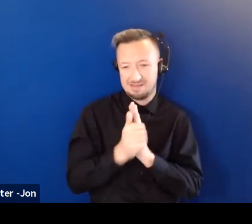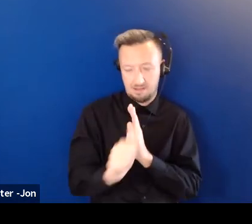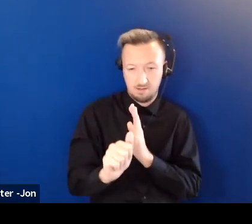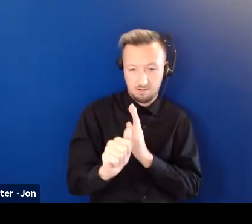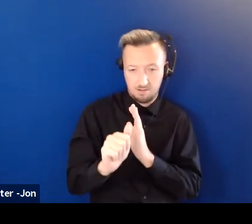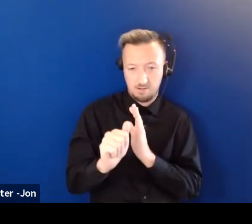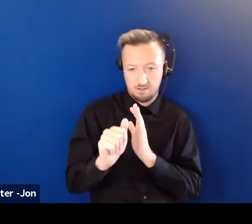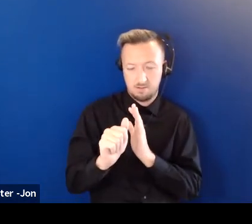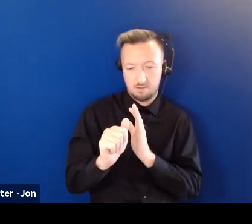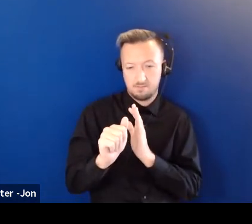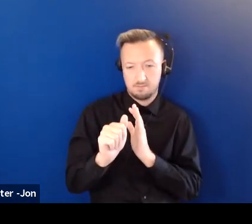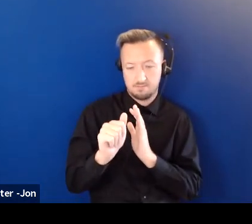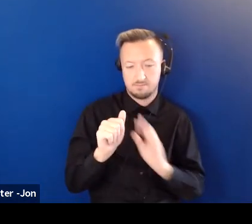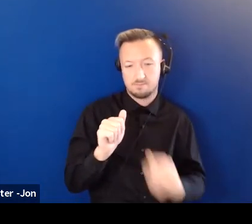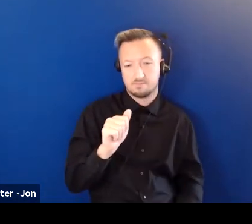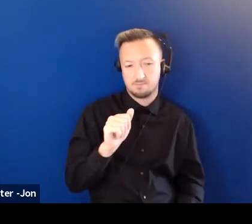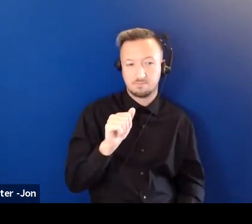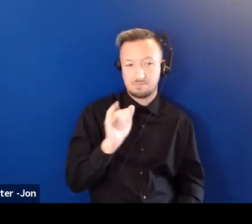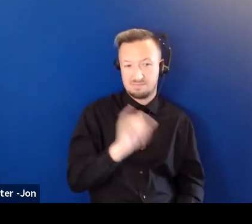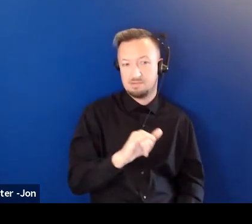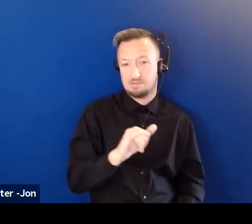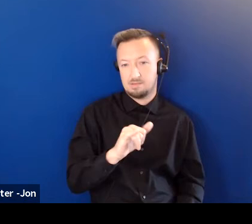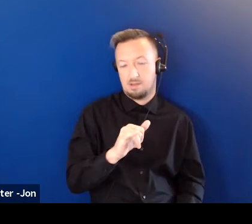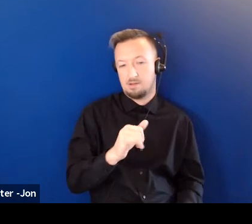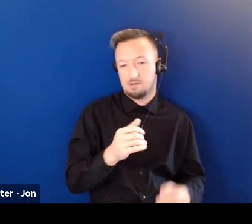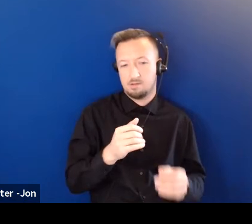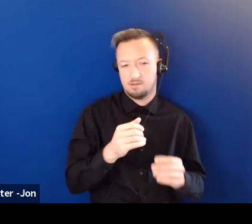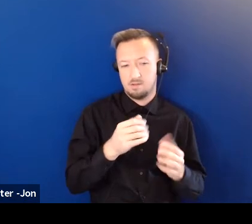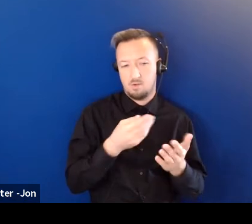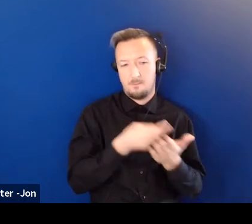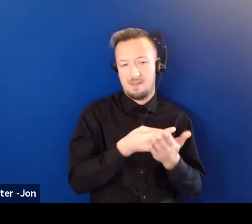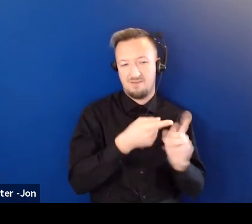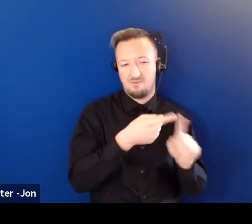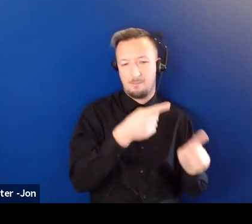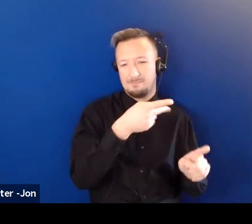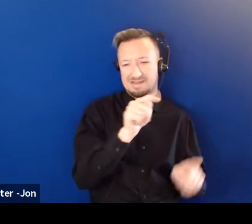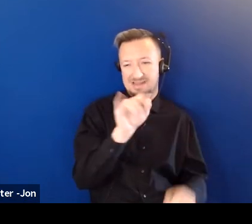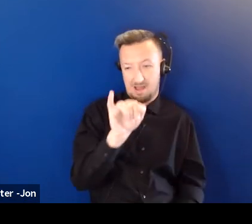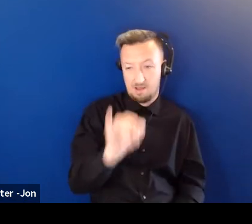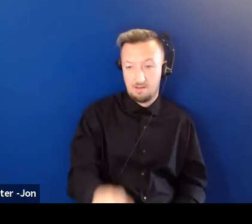as consumers, and we do that a lot more with our PTI funding.